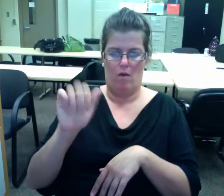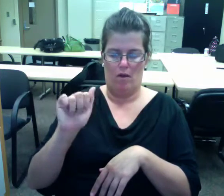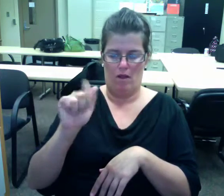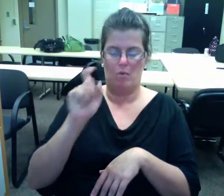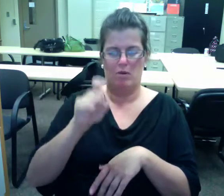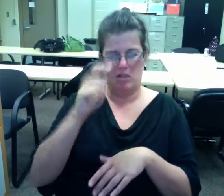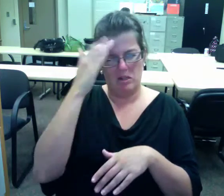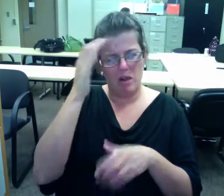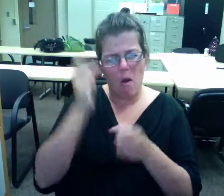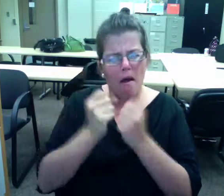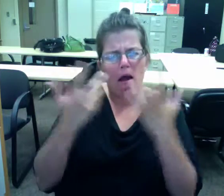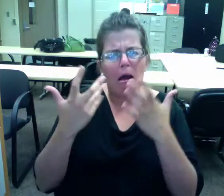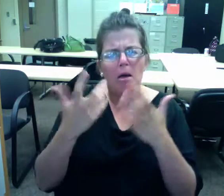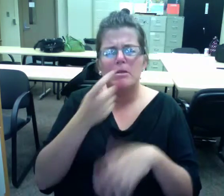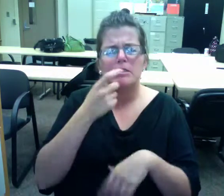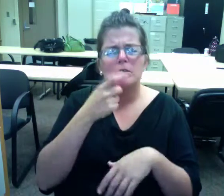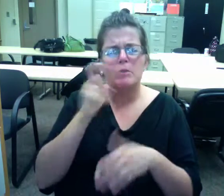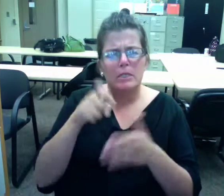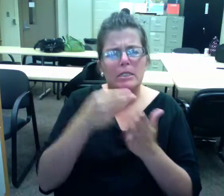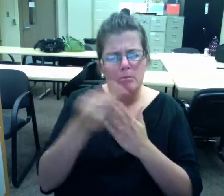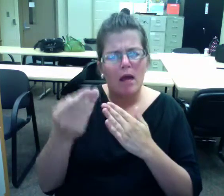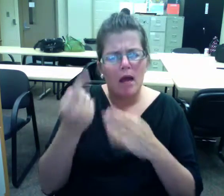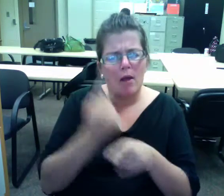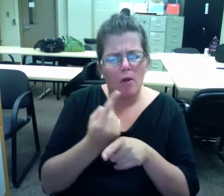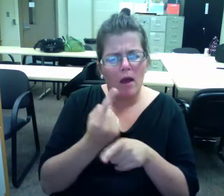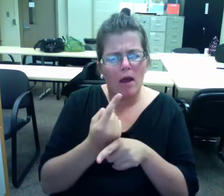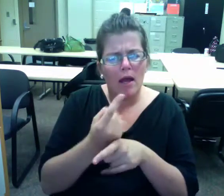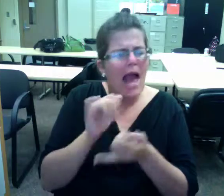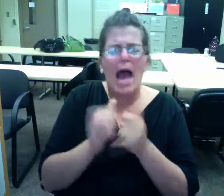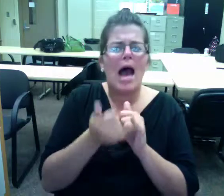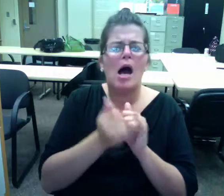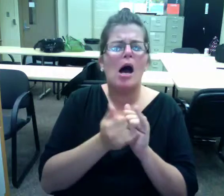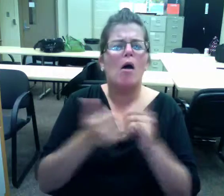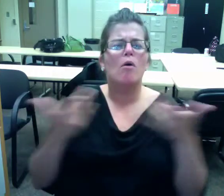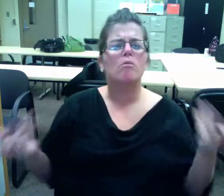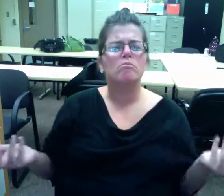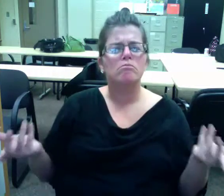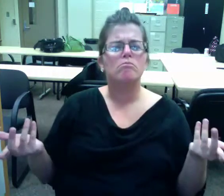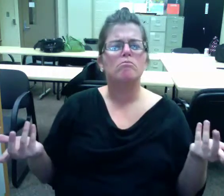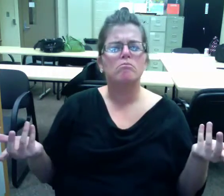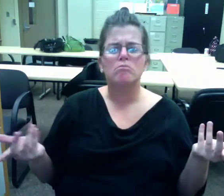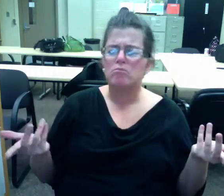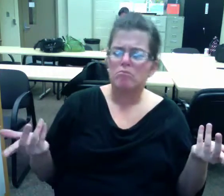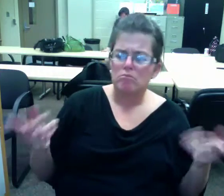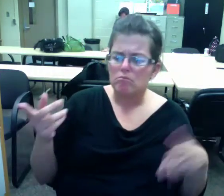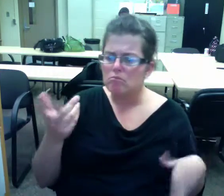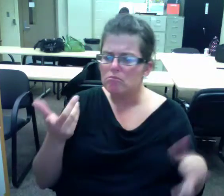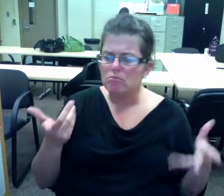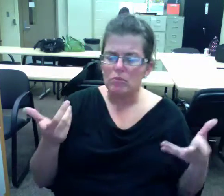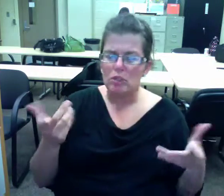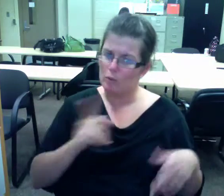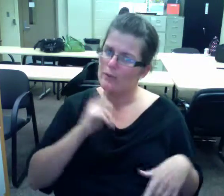buy. Who can tell me how to do this? This one's super easy, isn't